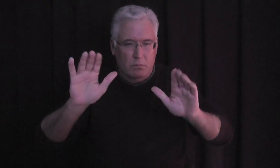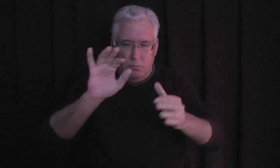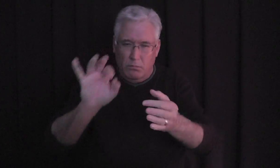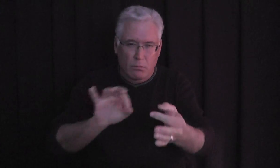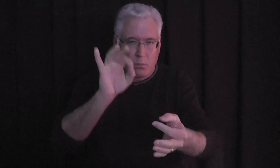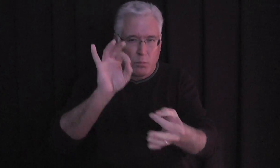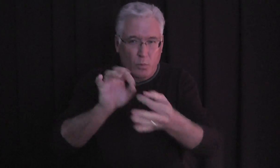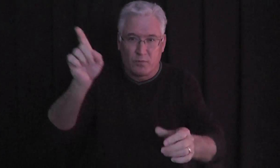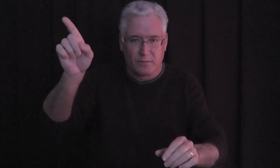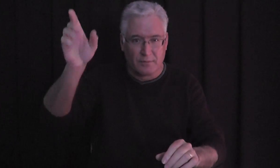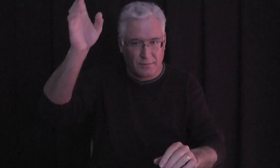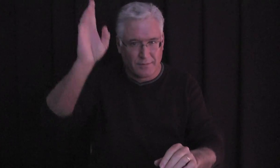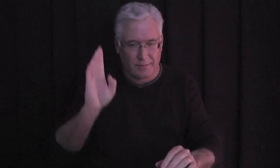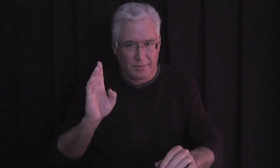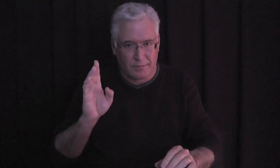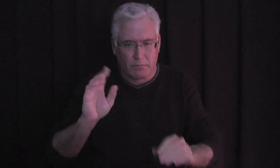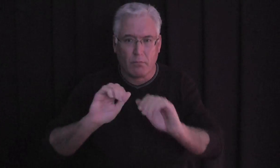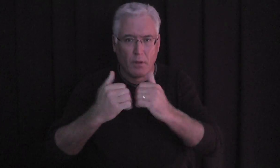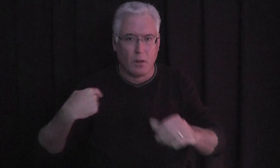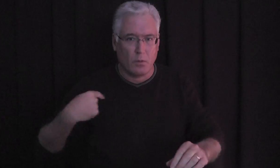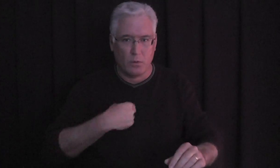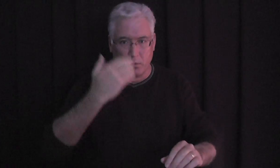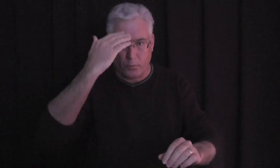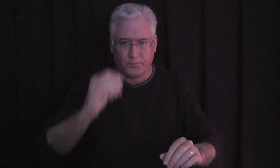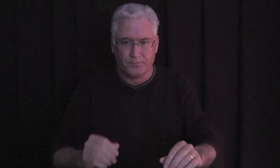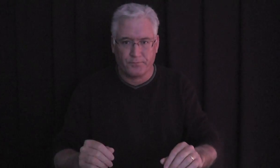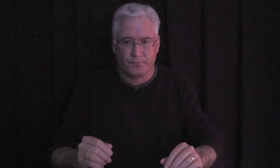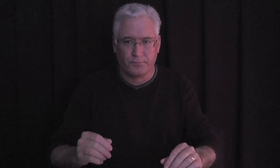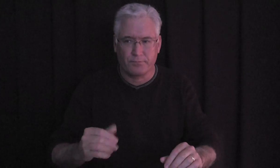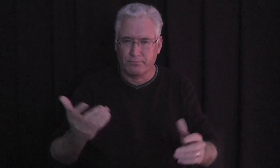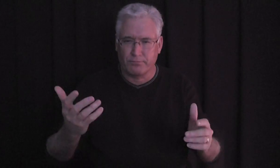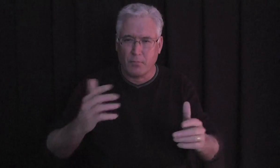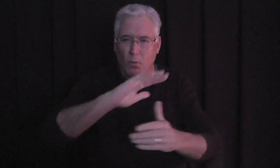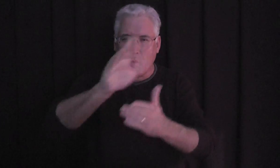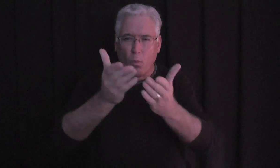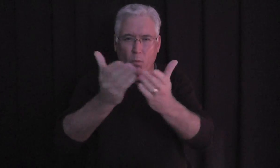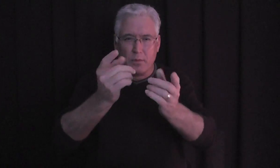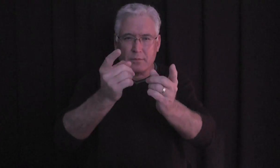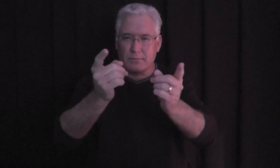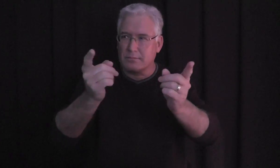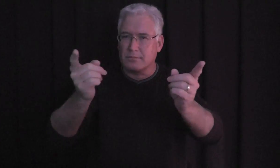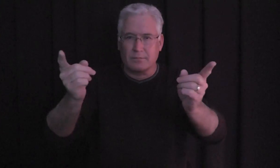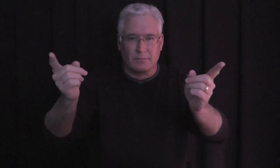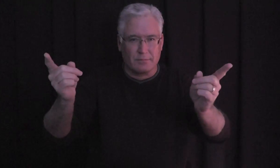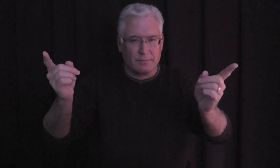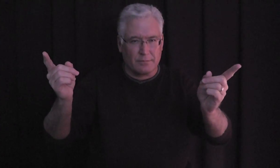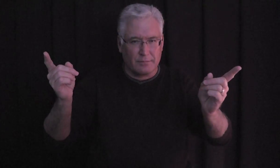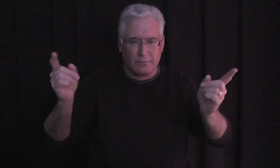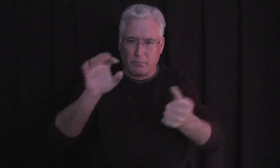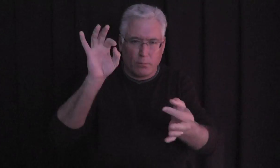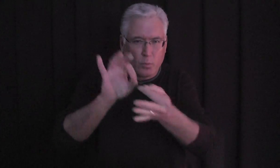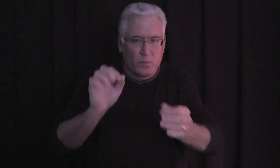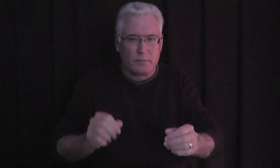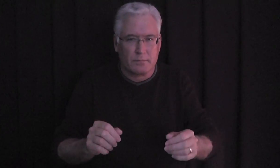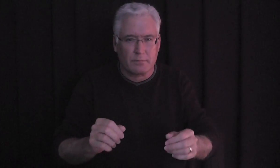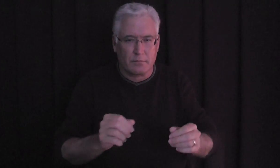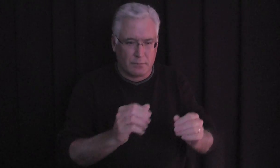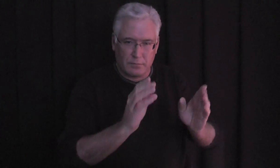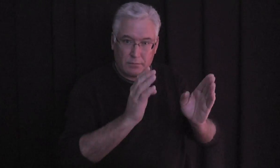Wow, the greatness and perfection of God. And how do we know this? We just look around us.